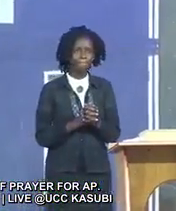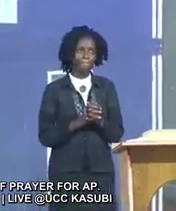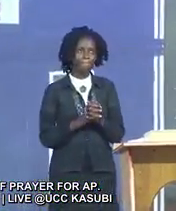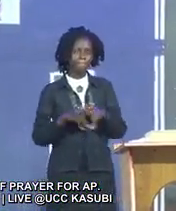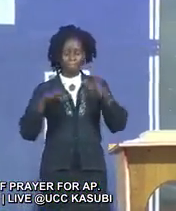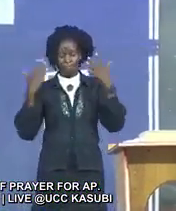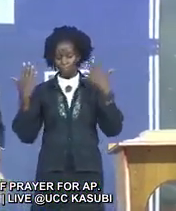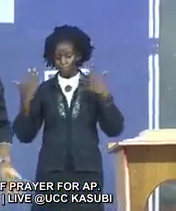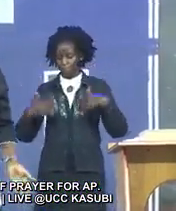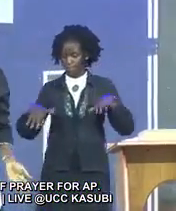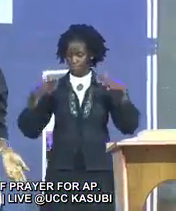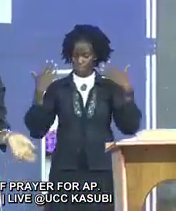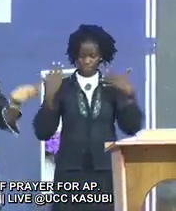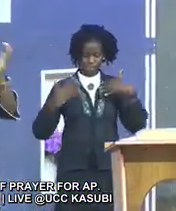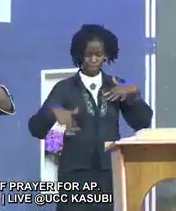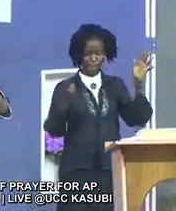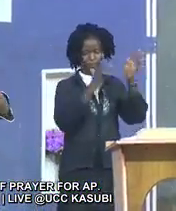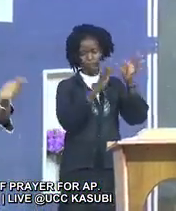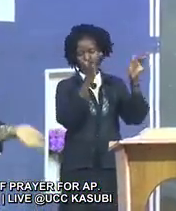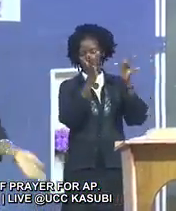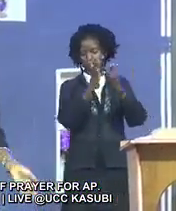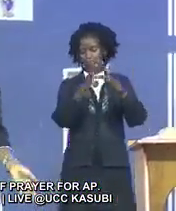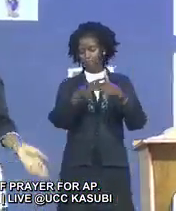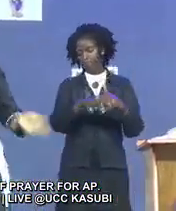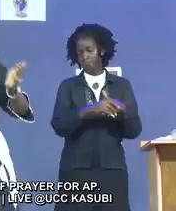Osanide Yesu.